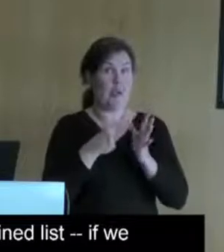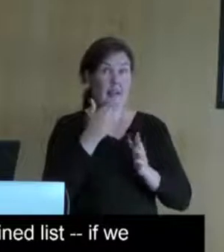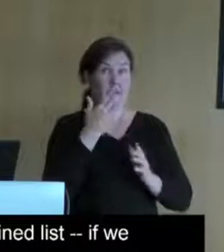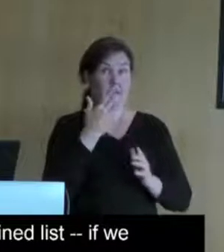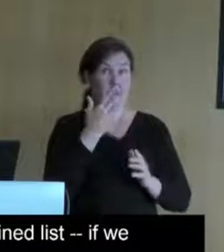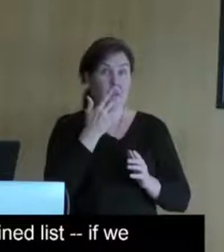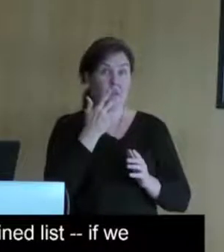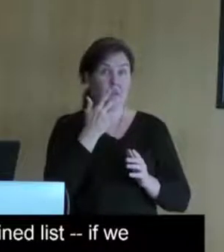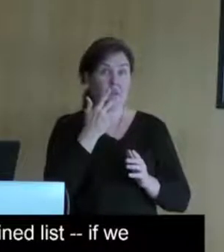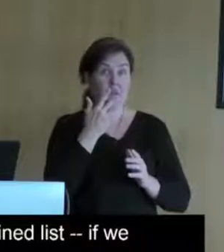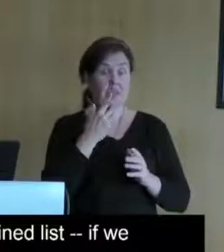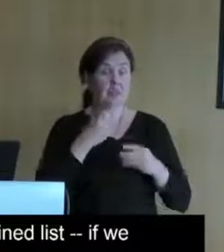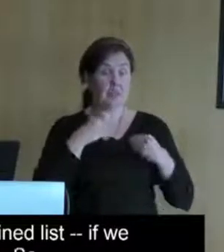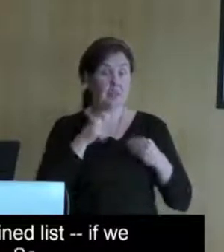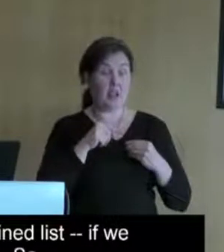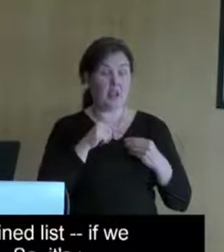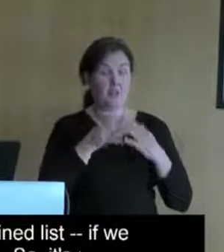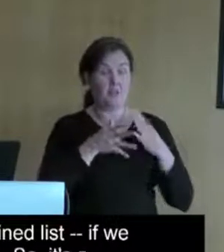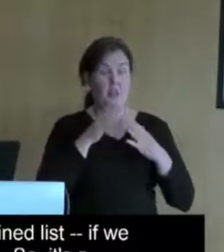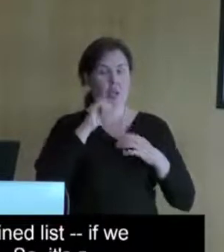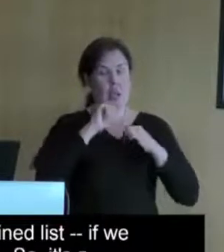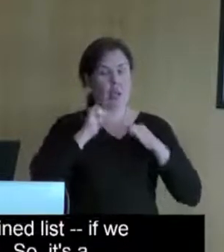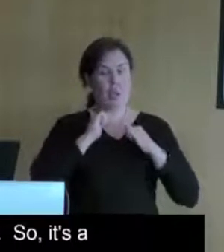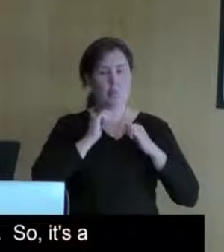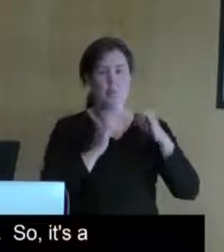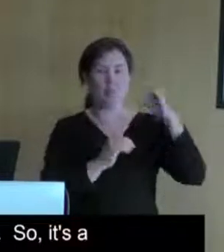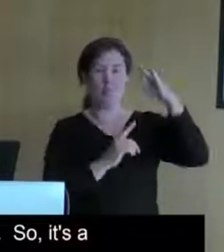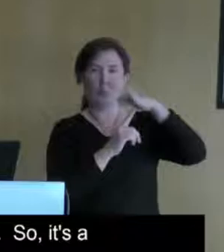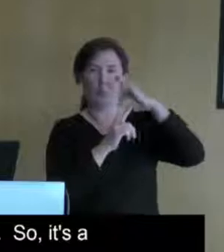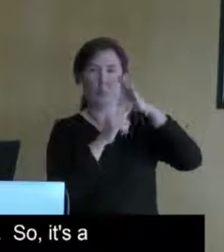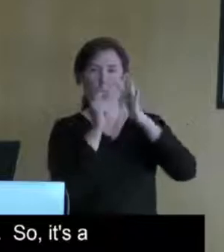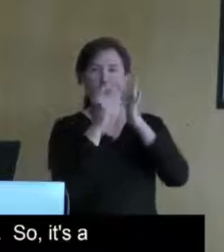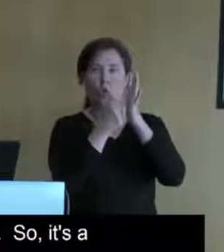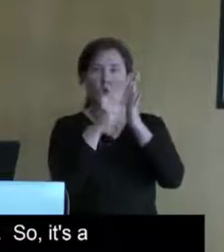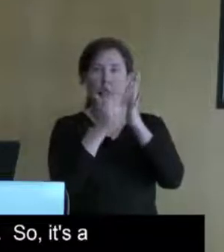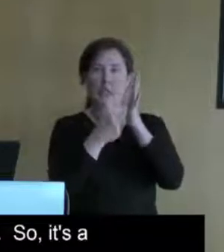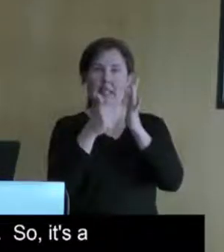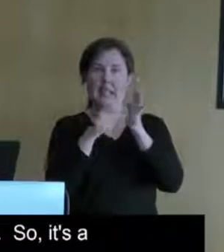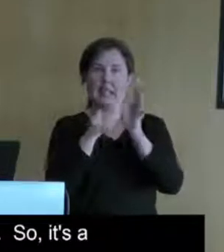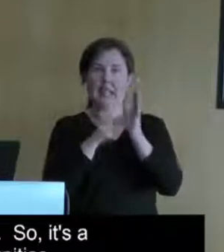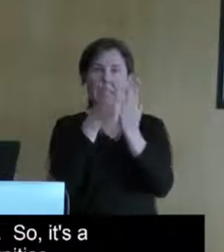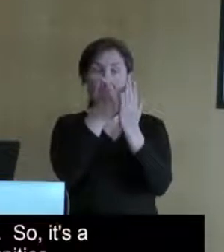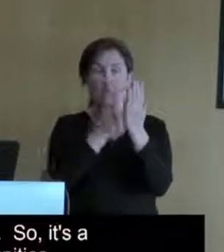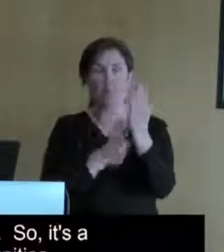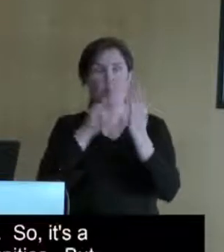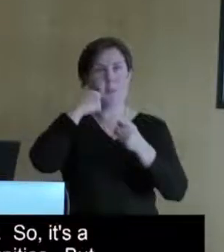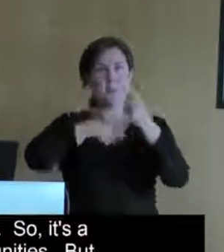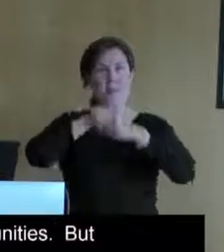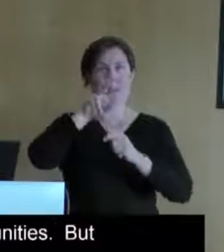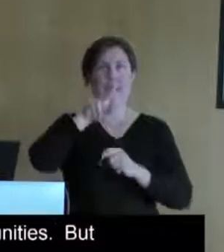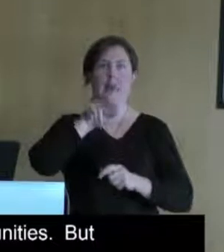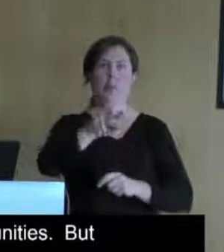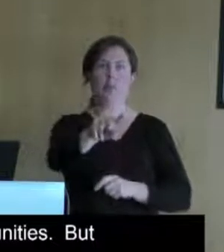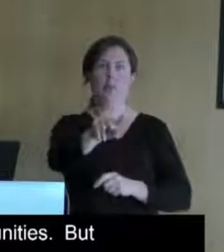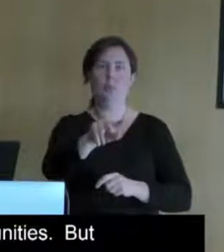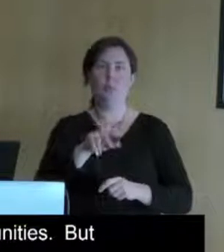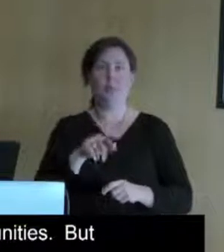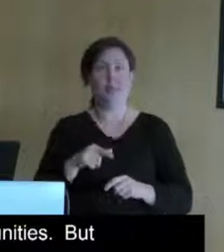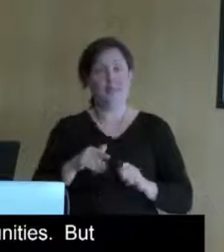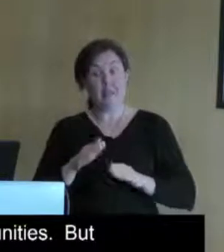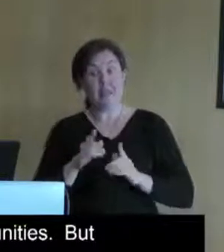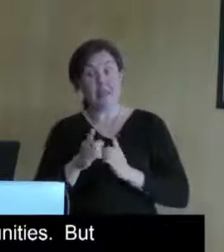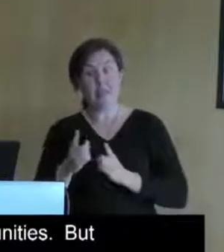for social housing, because they also have a combined list. If we went pro rata, our